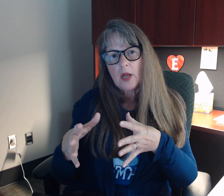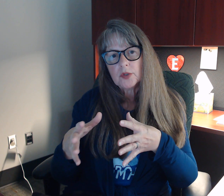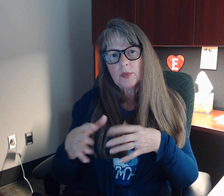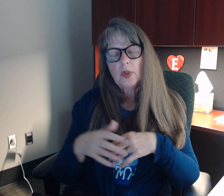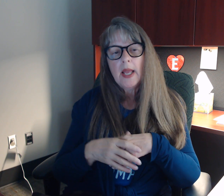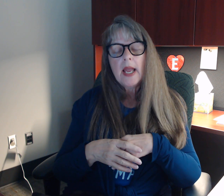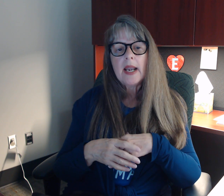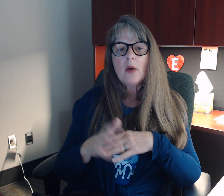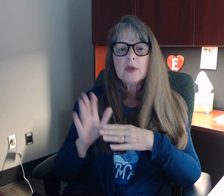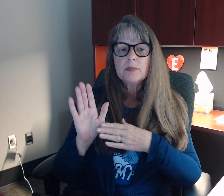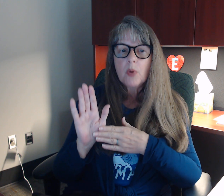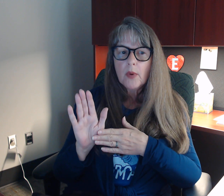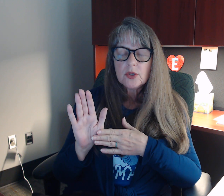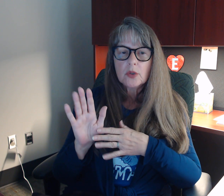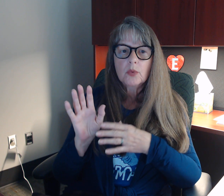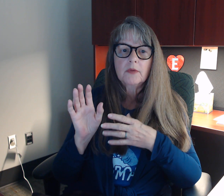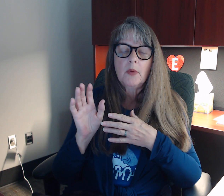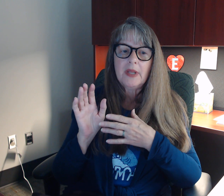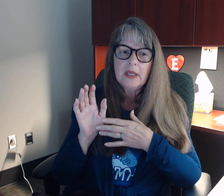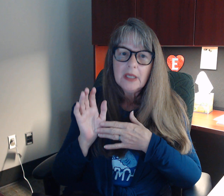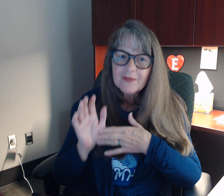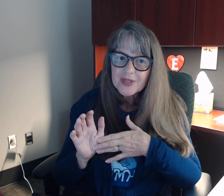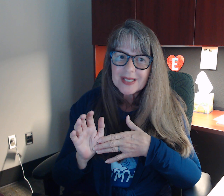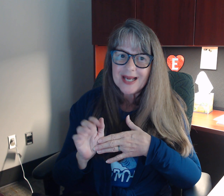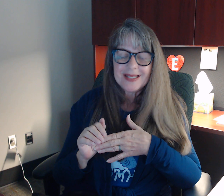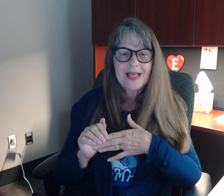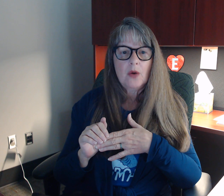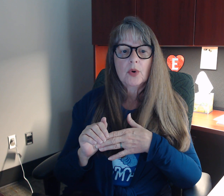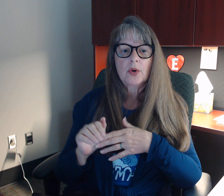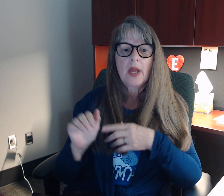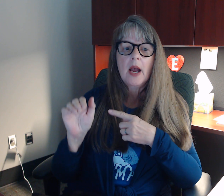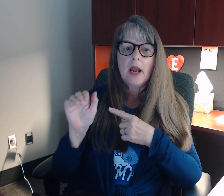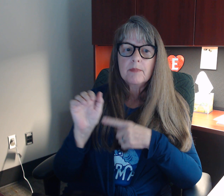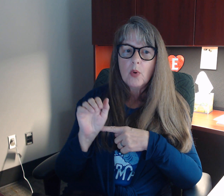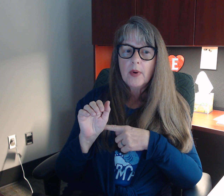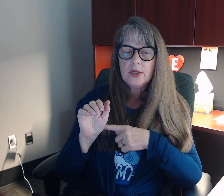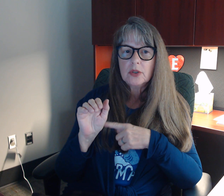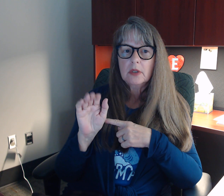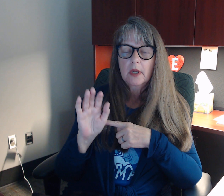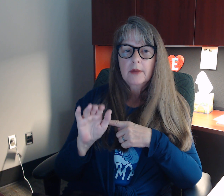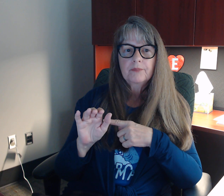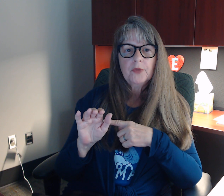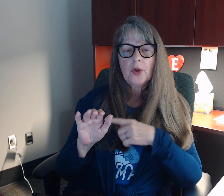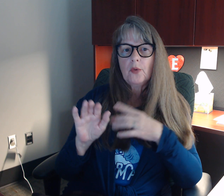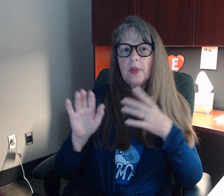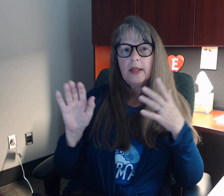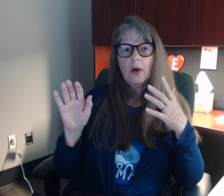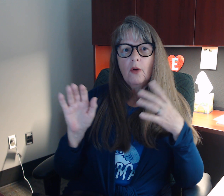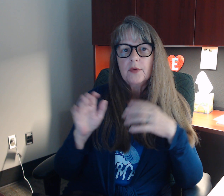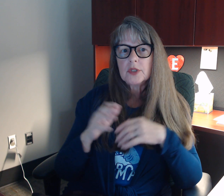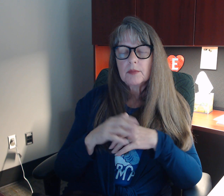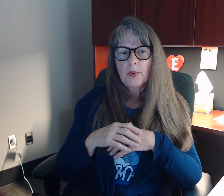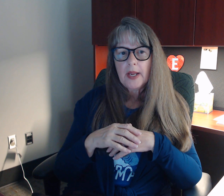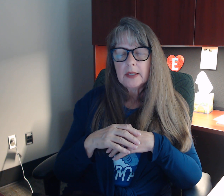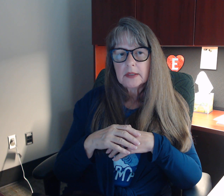possible. And I always point to the word. If I want to emphasize that word, I point to, like, if it's a brand